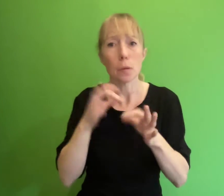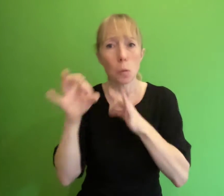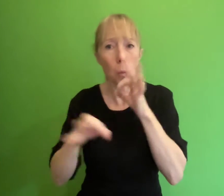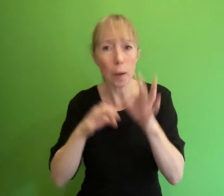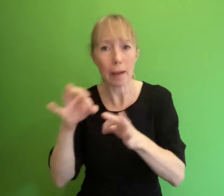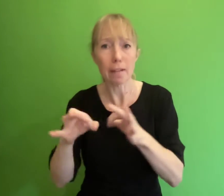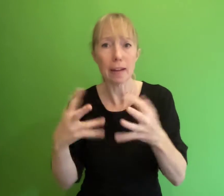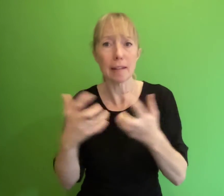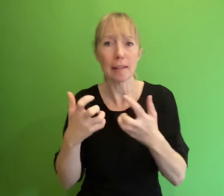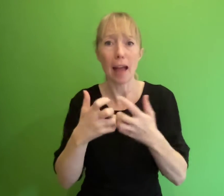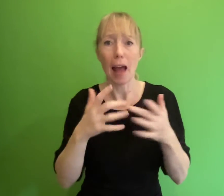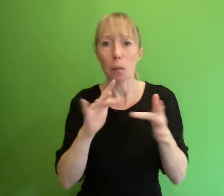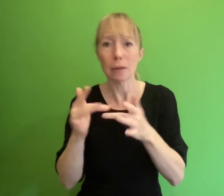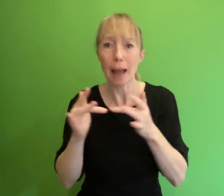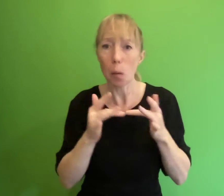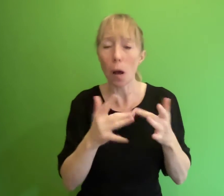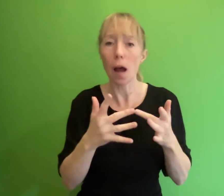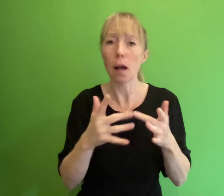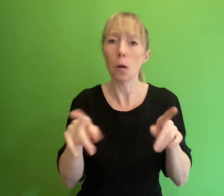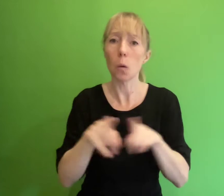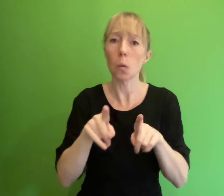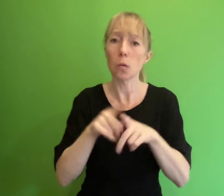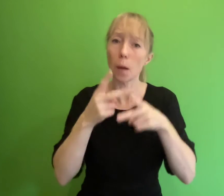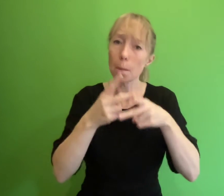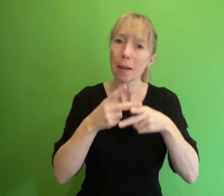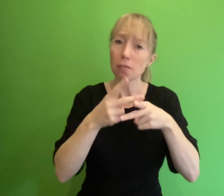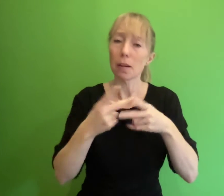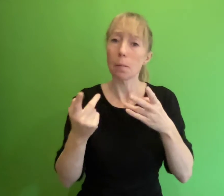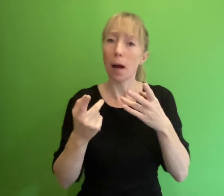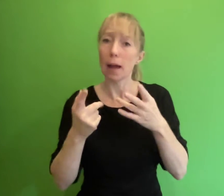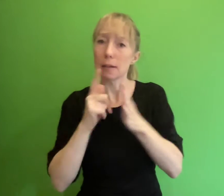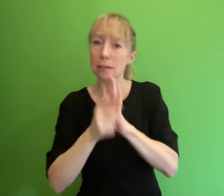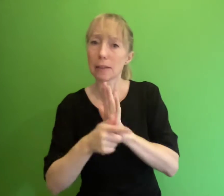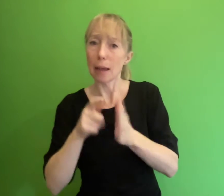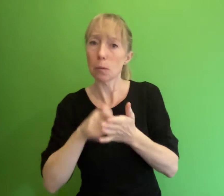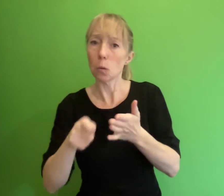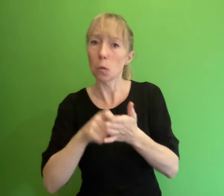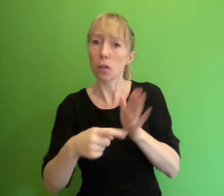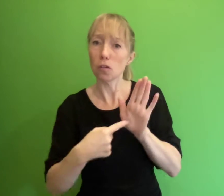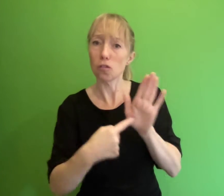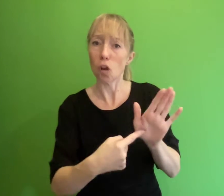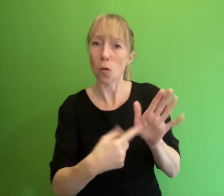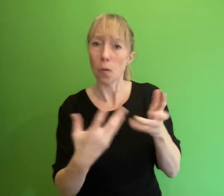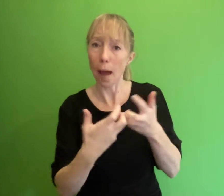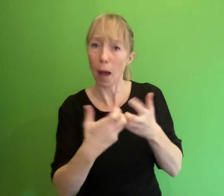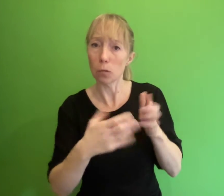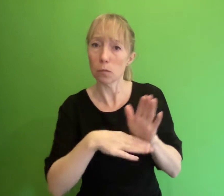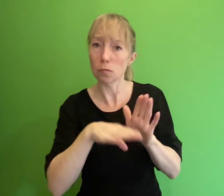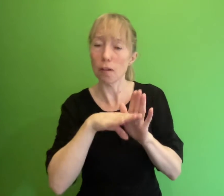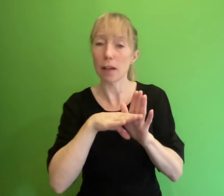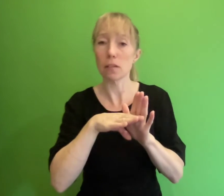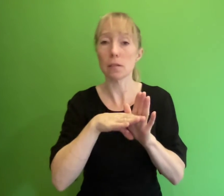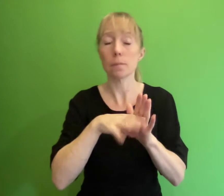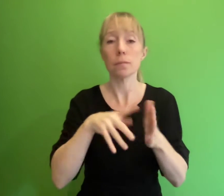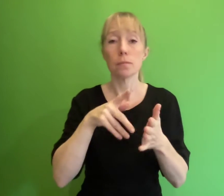also mentoring by disabled authors, showing the ropes. Writers Survey respondent.